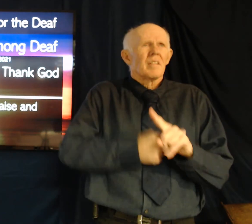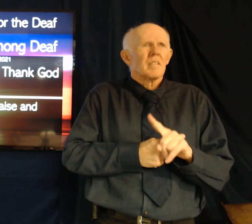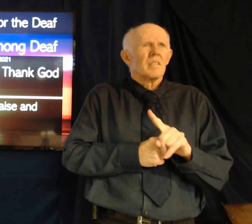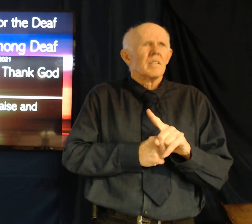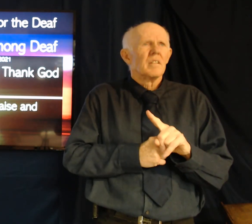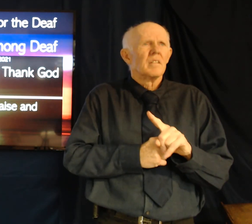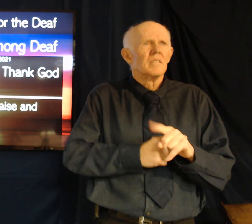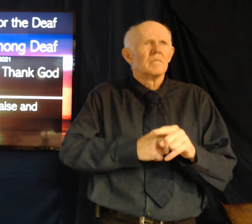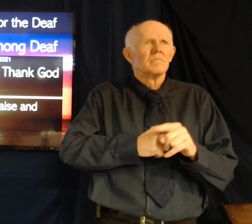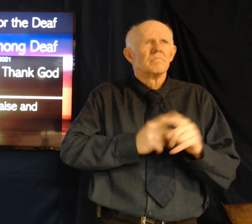for the month